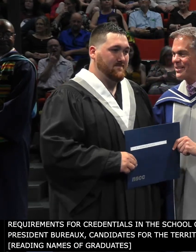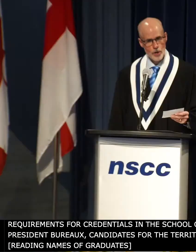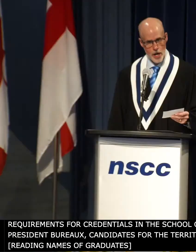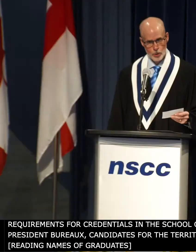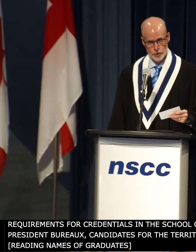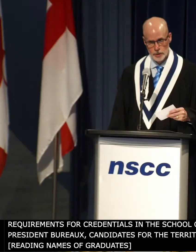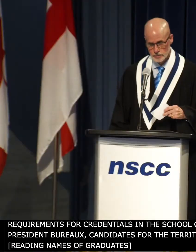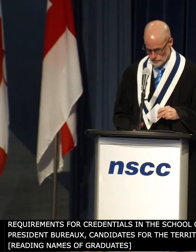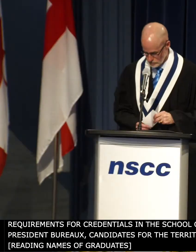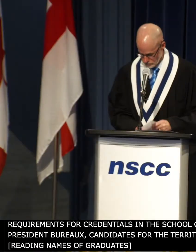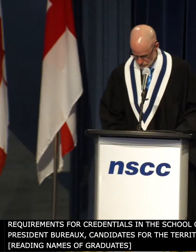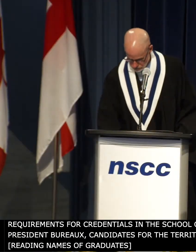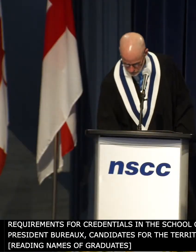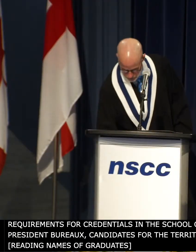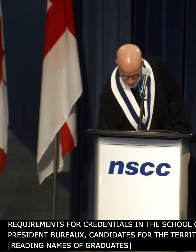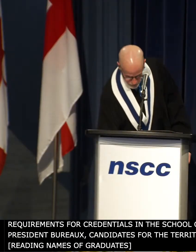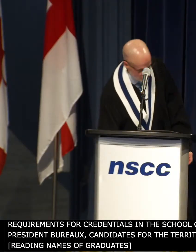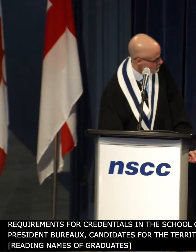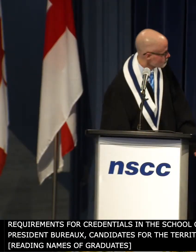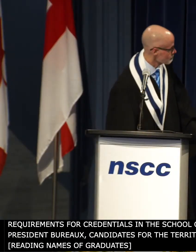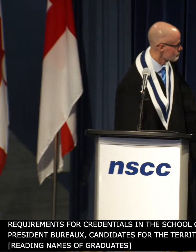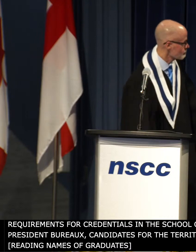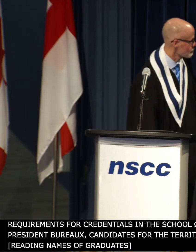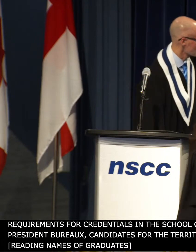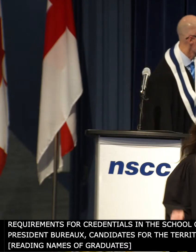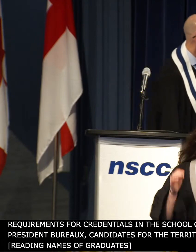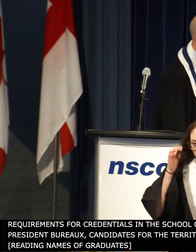Alyssa Brown.